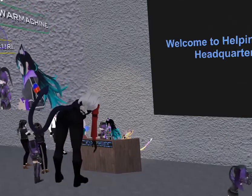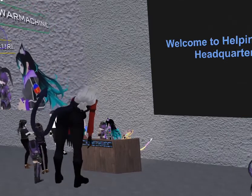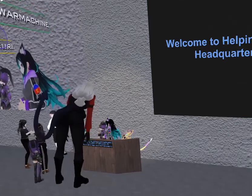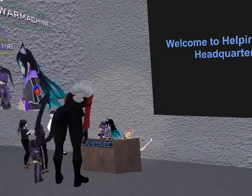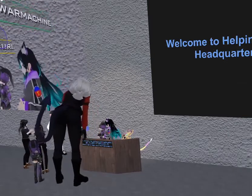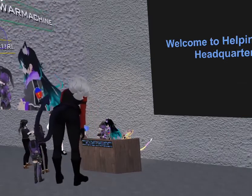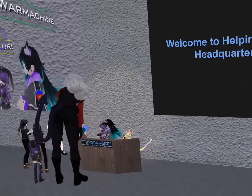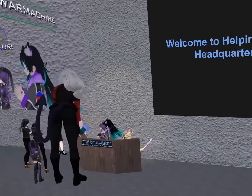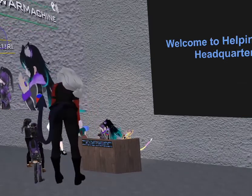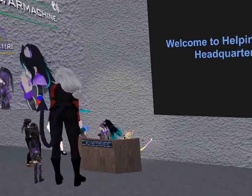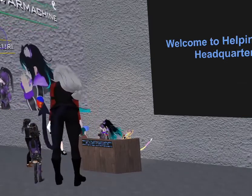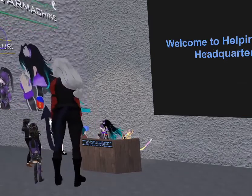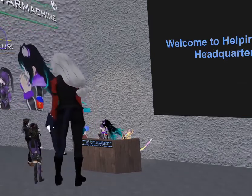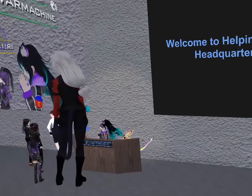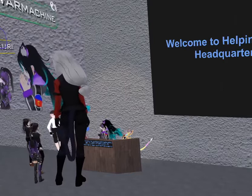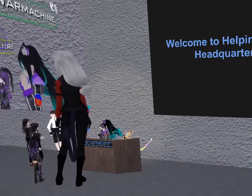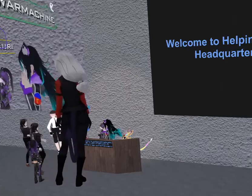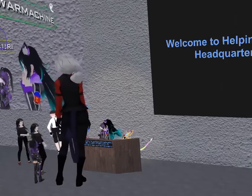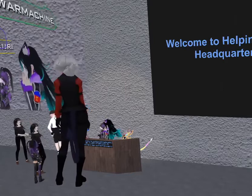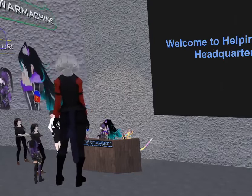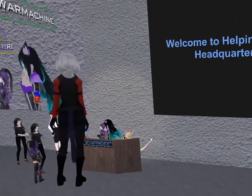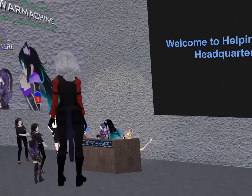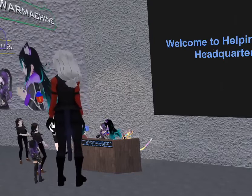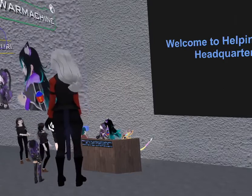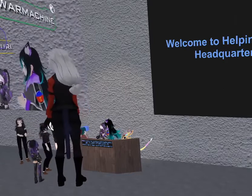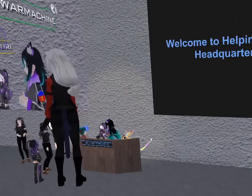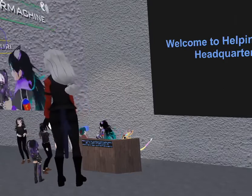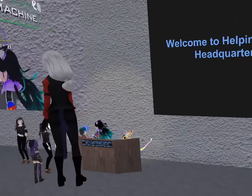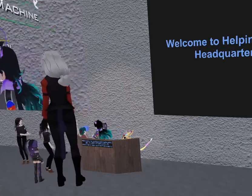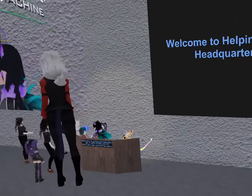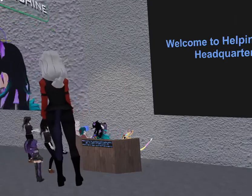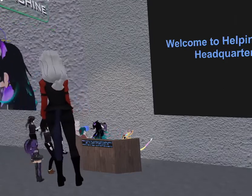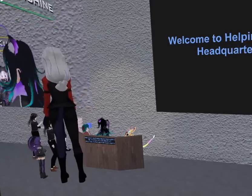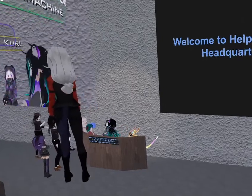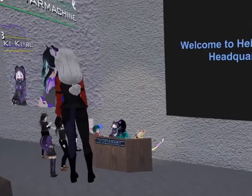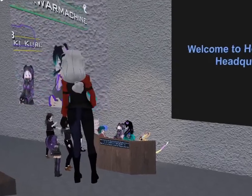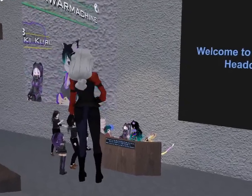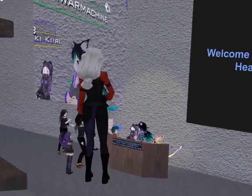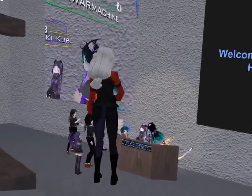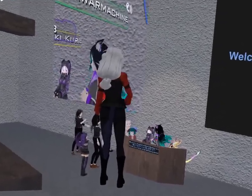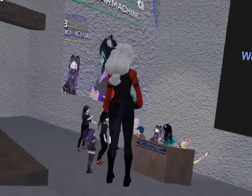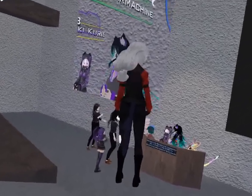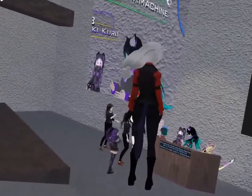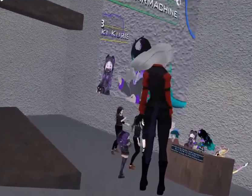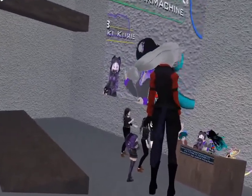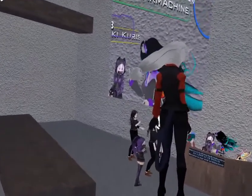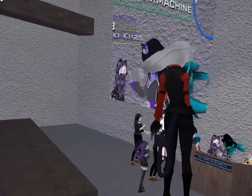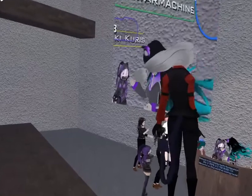starting to get more often, more common that I'm lagging. Means very like Sorry, it I could won't be be my able to do it. avatar is pretty Should heavy be. here. Ready I just now? thought it was appropriate